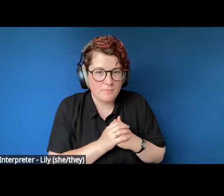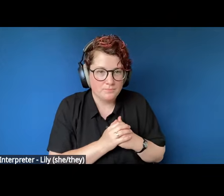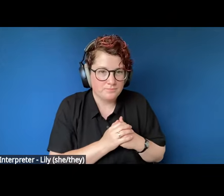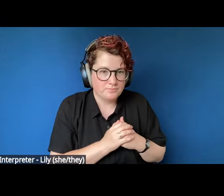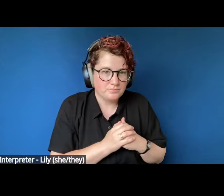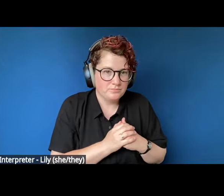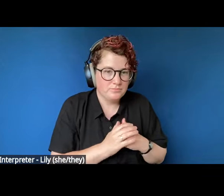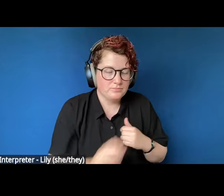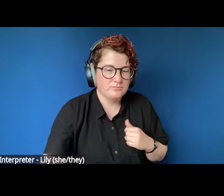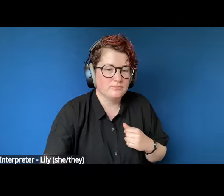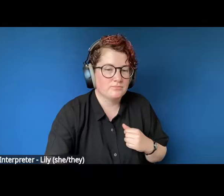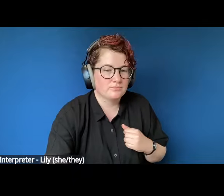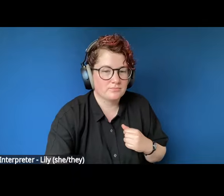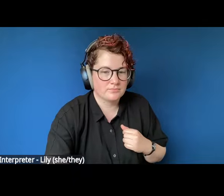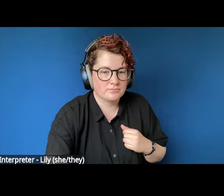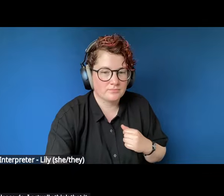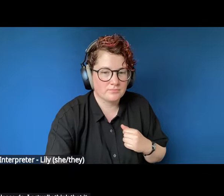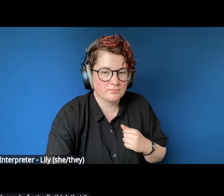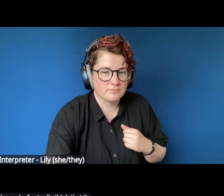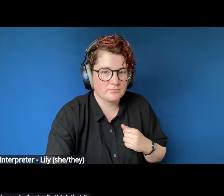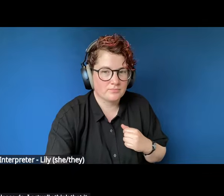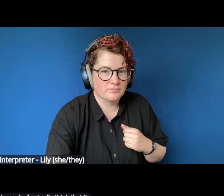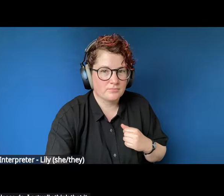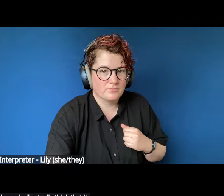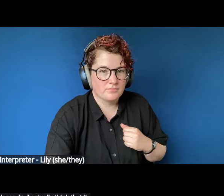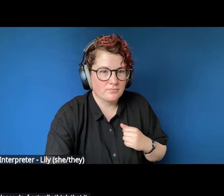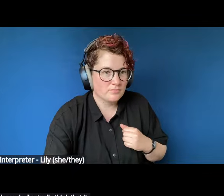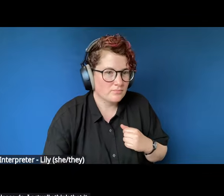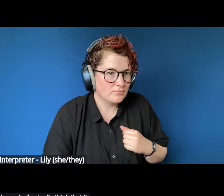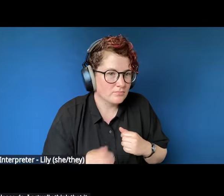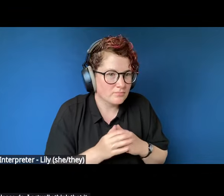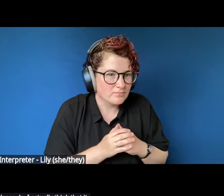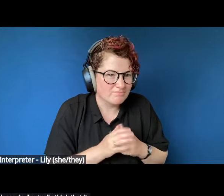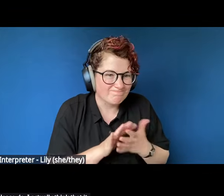actually think that it would be very helpful data for us to have.